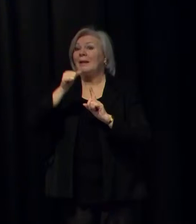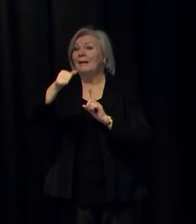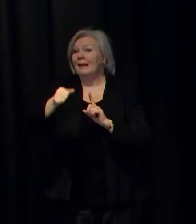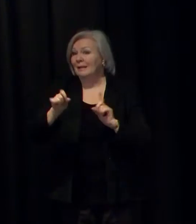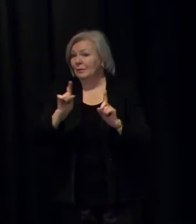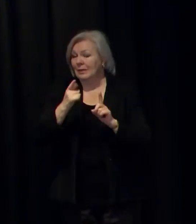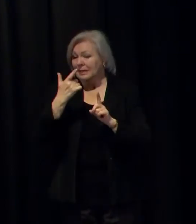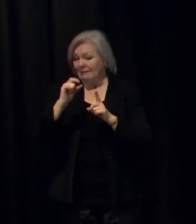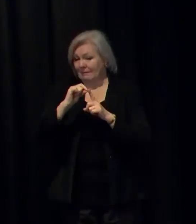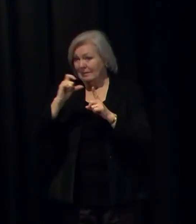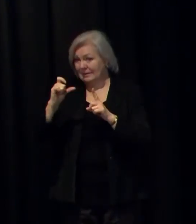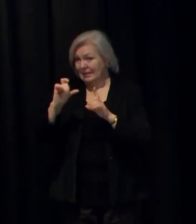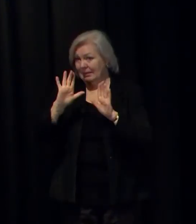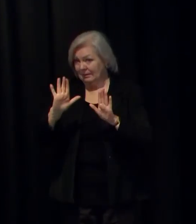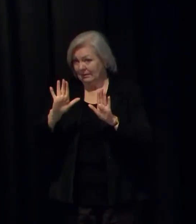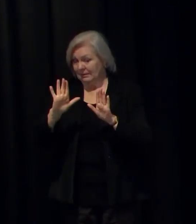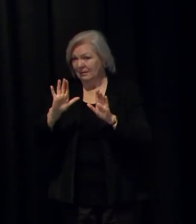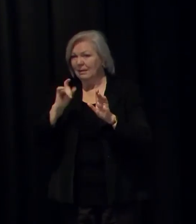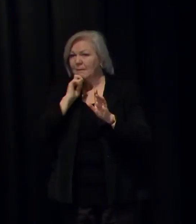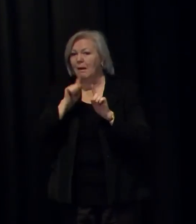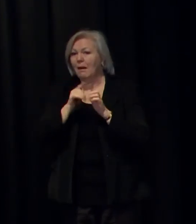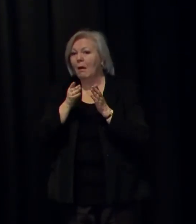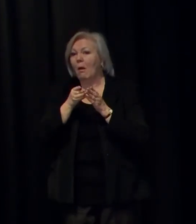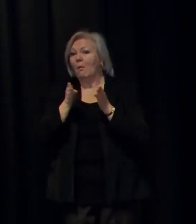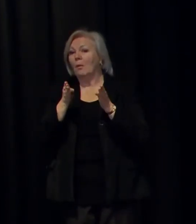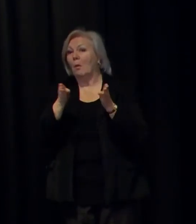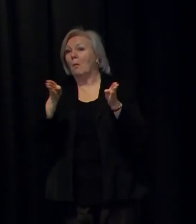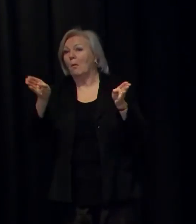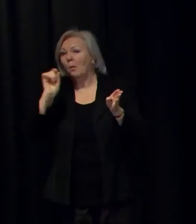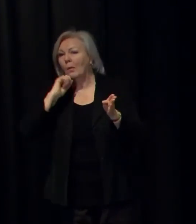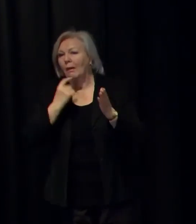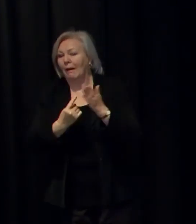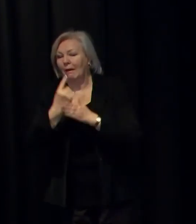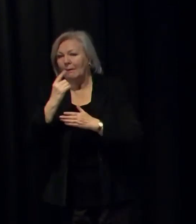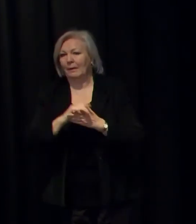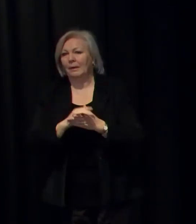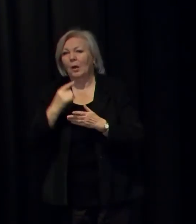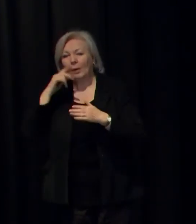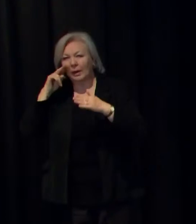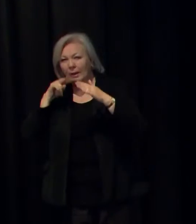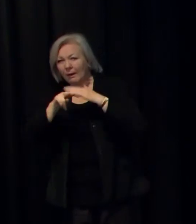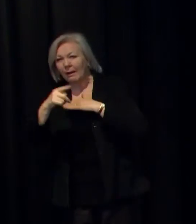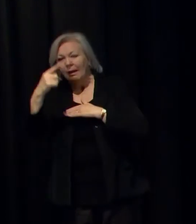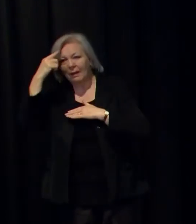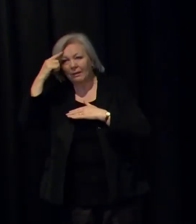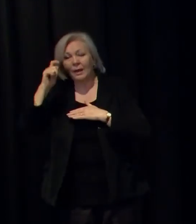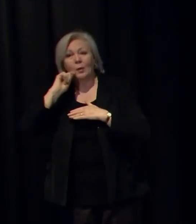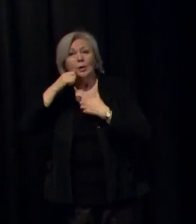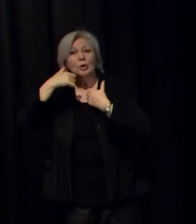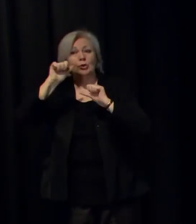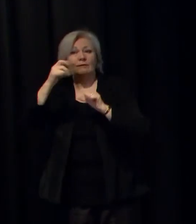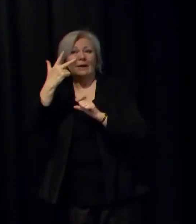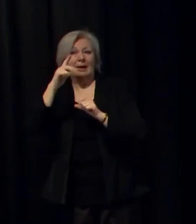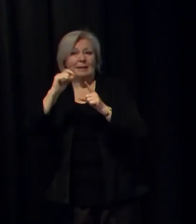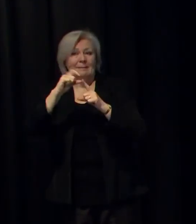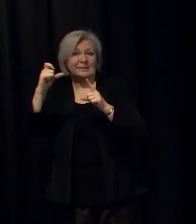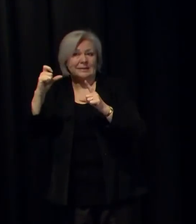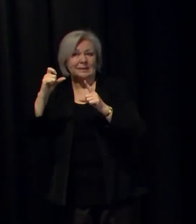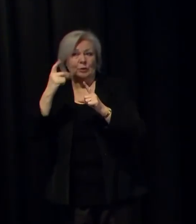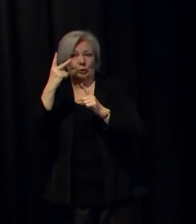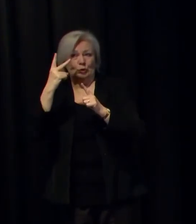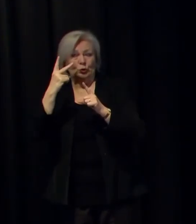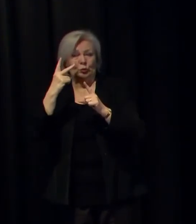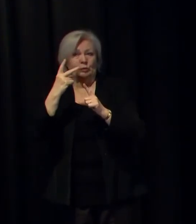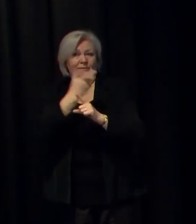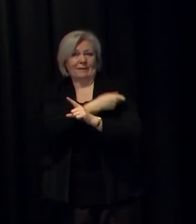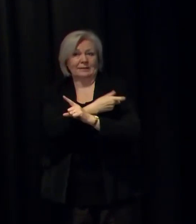70% double dose gateway, if you like, we are predicting that we will be able to get to 80% double dose